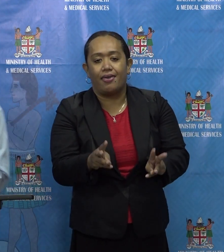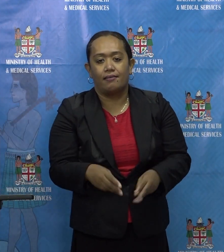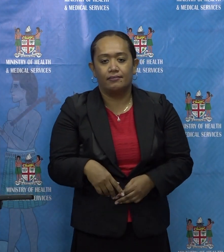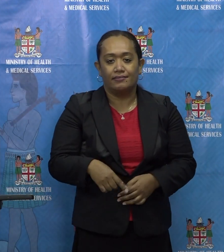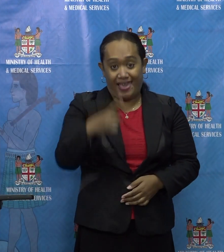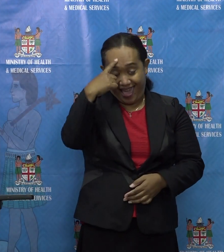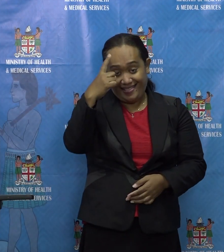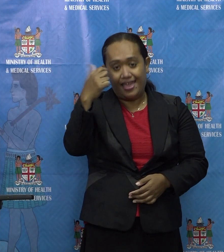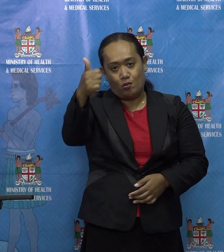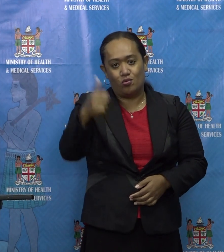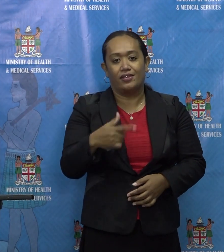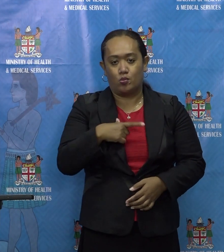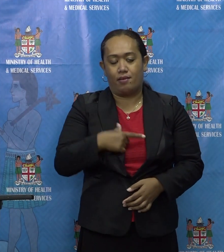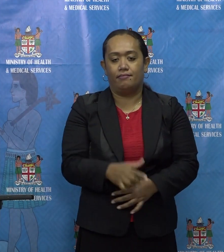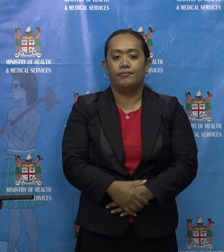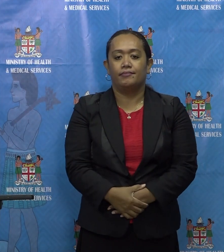Thank